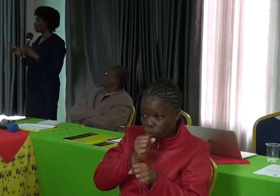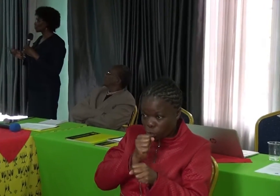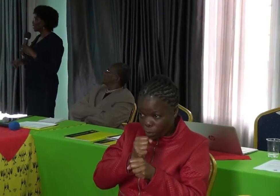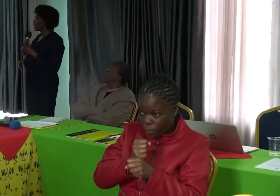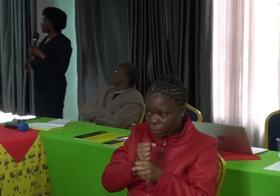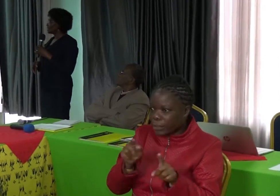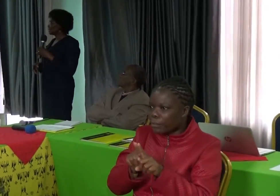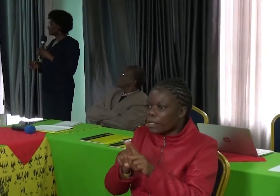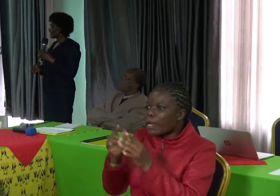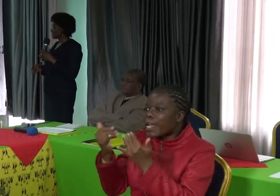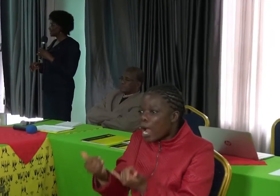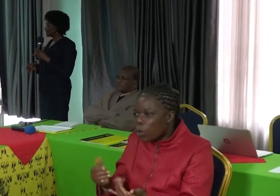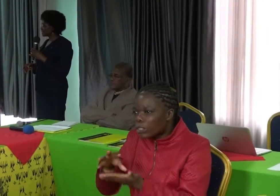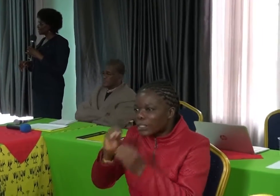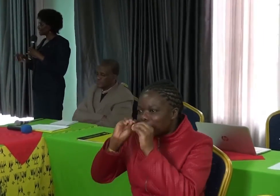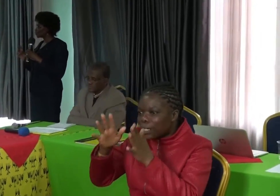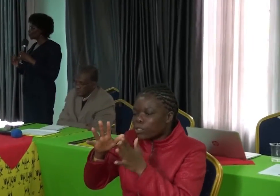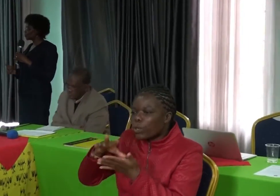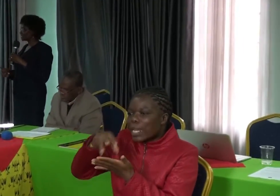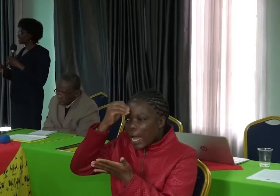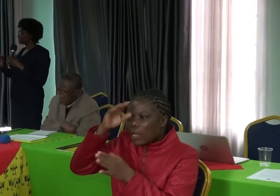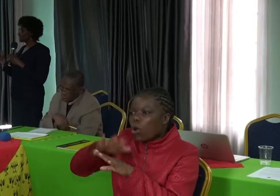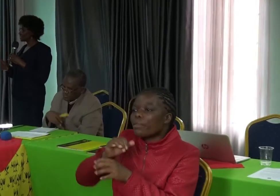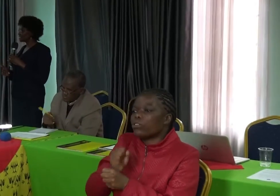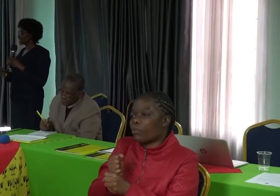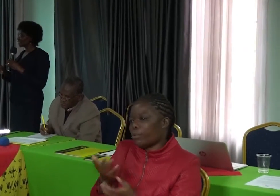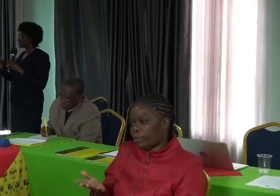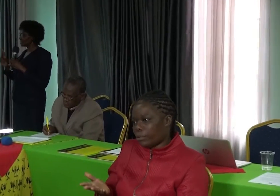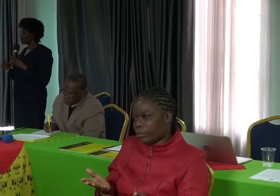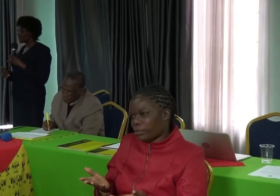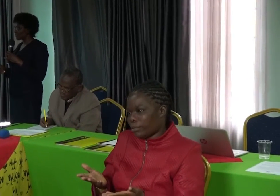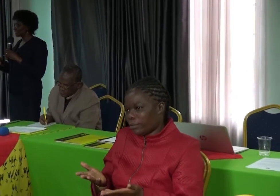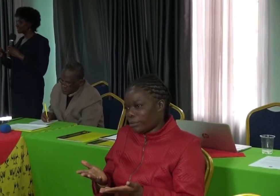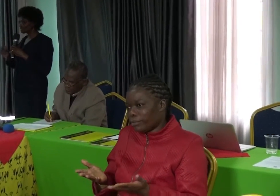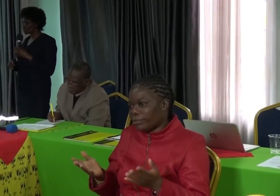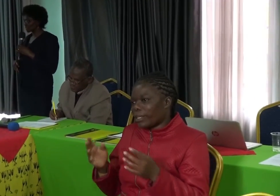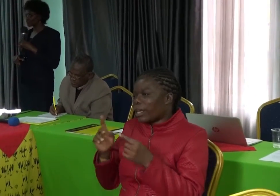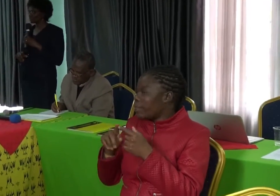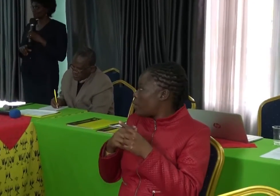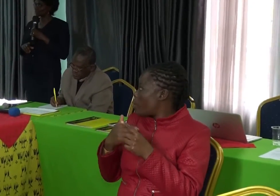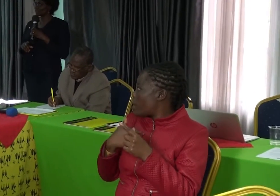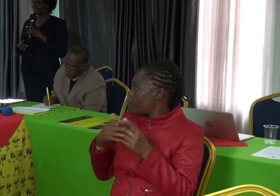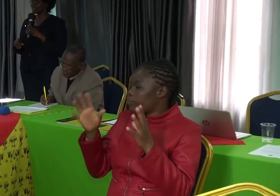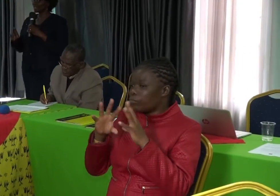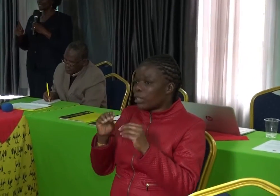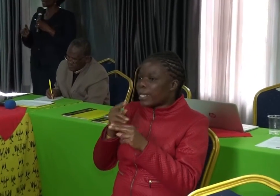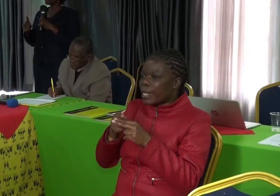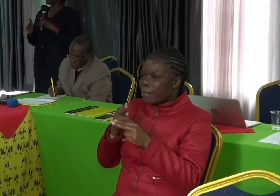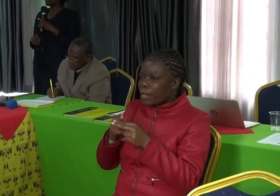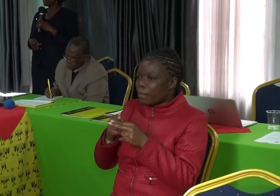job. Then in summary, it's a school-based teacher development program. So we shall be calling